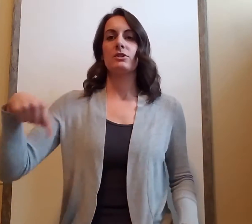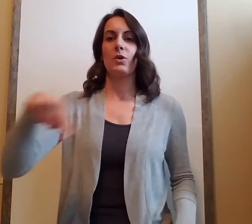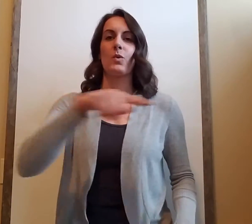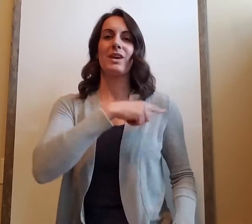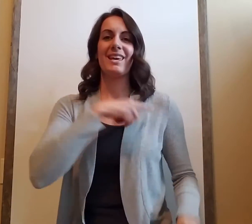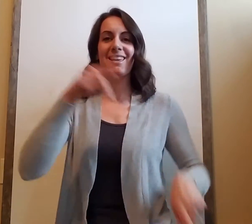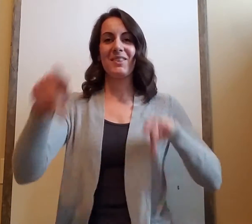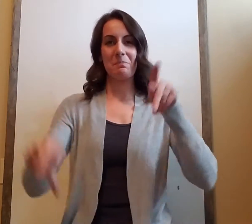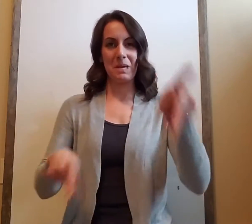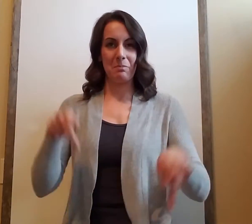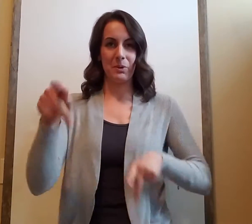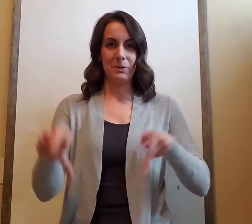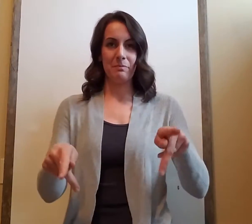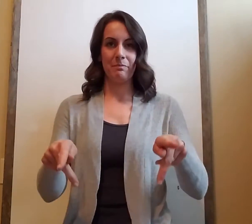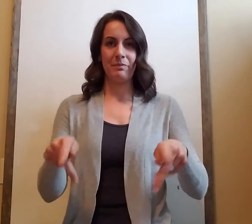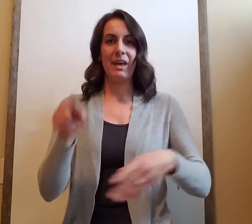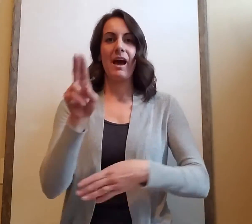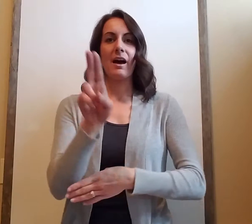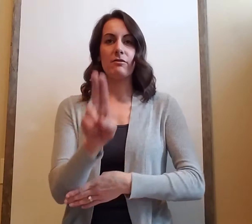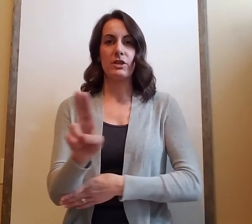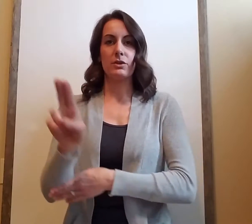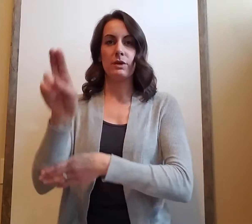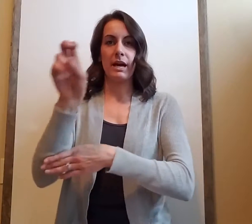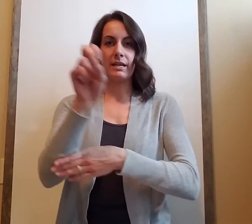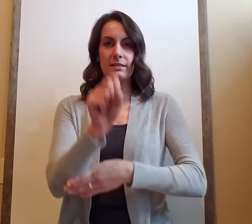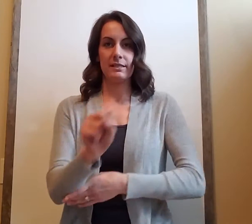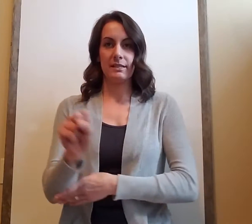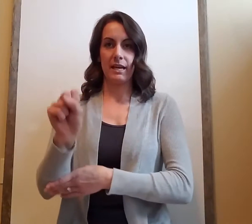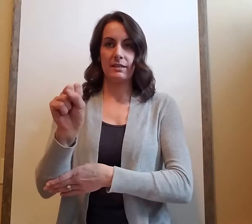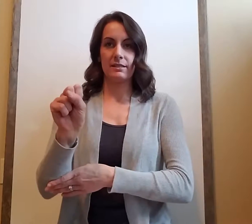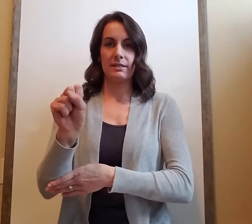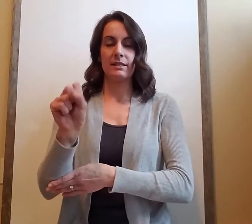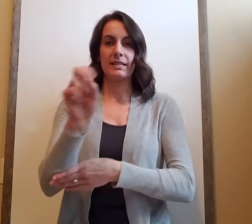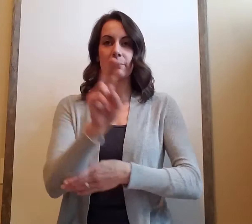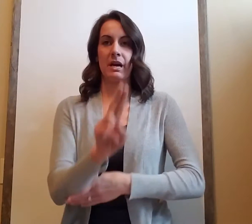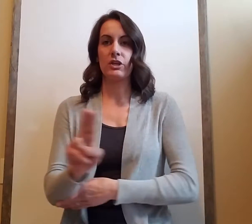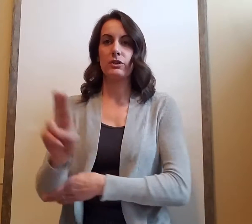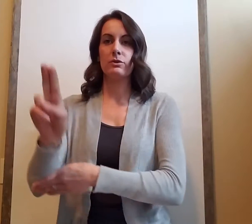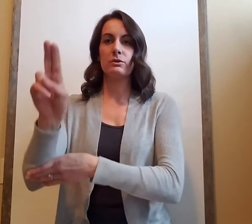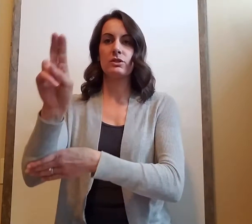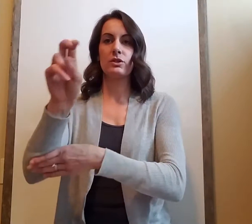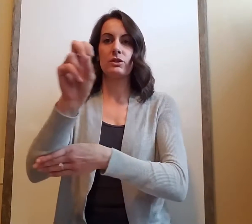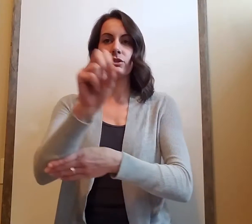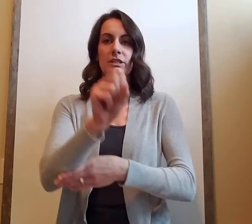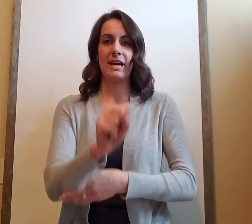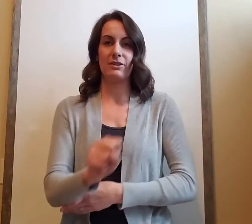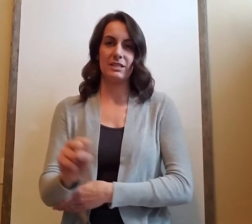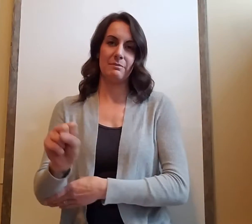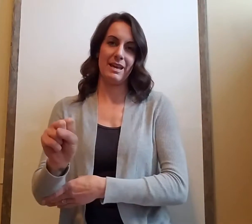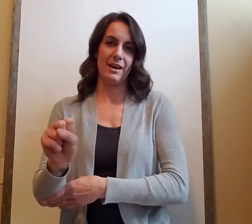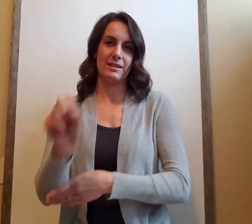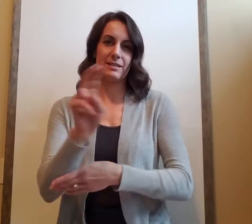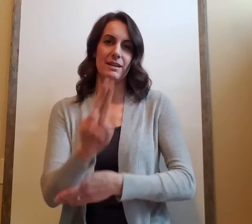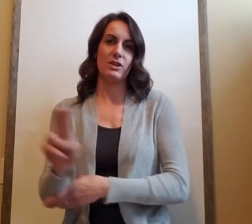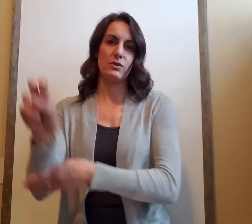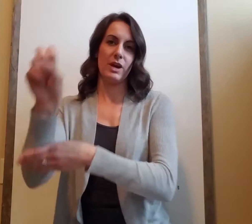So we the people of the United States. That's my U circle down into my S of the